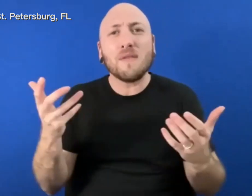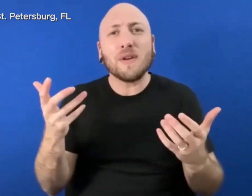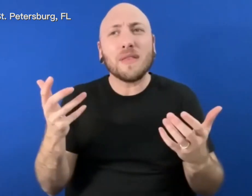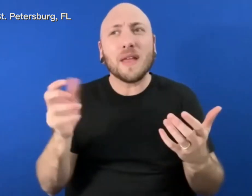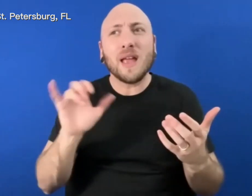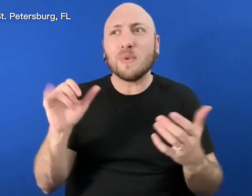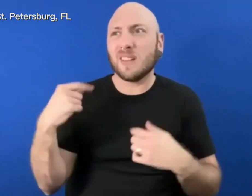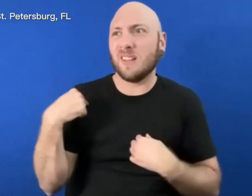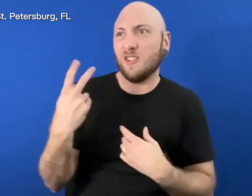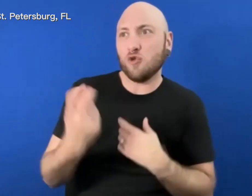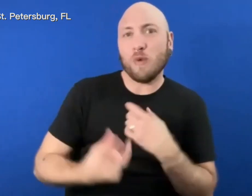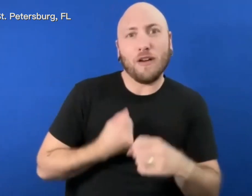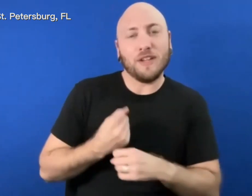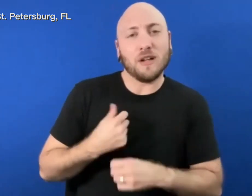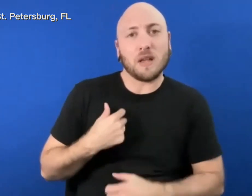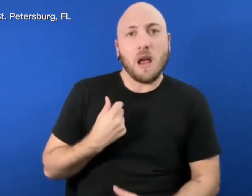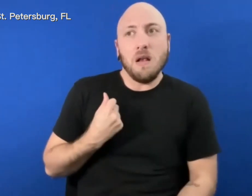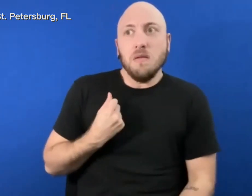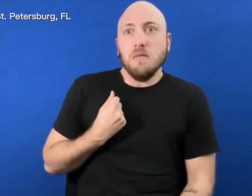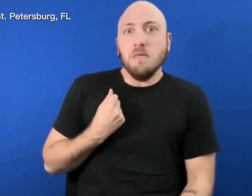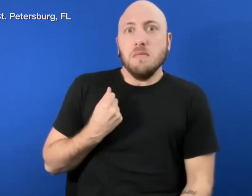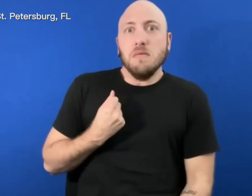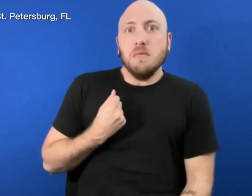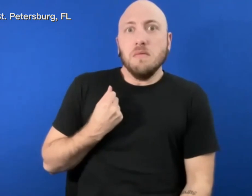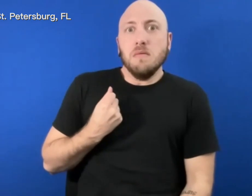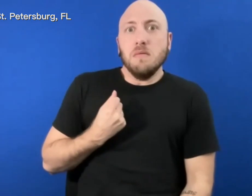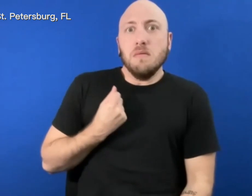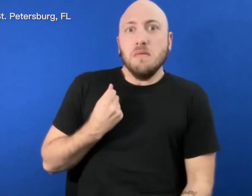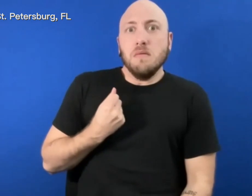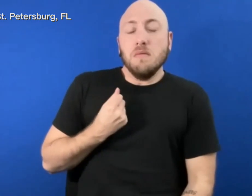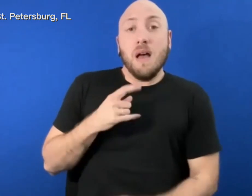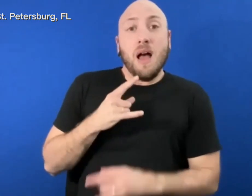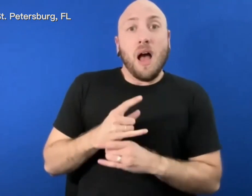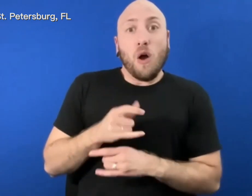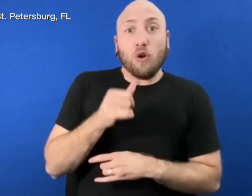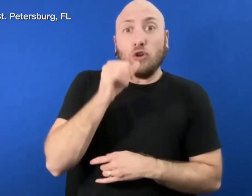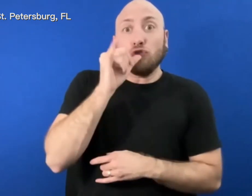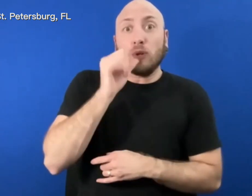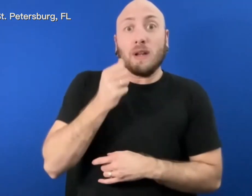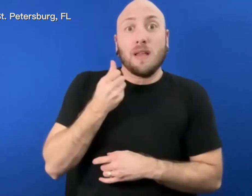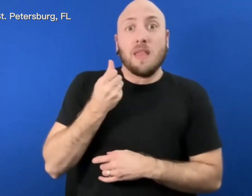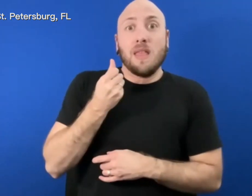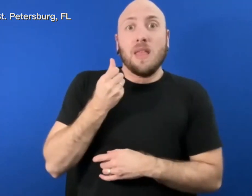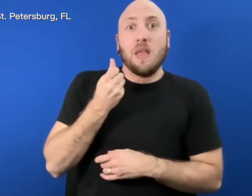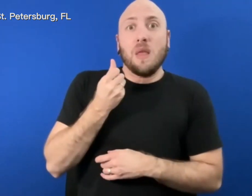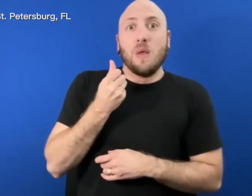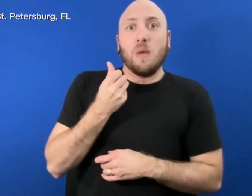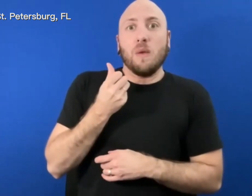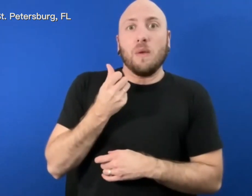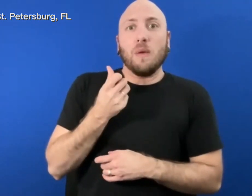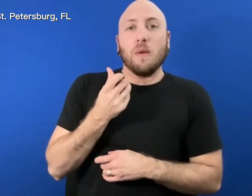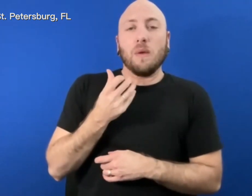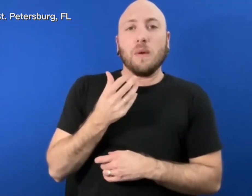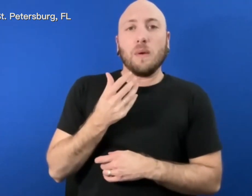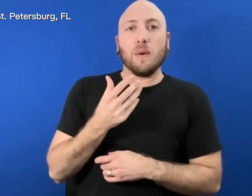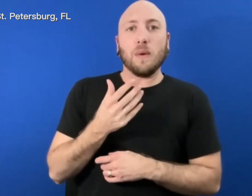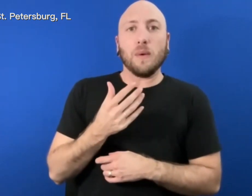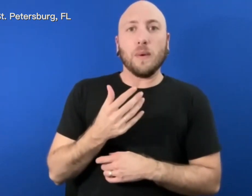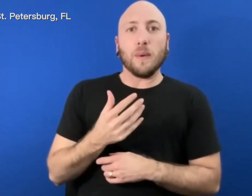breath. Like, you know, I had a pit in my stomach. Like I had an anxiety growing up that had just been alleviated